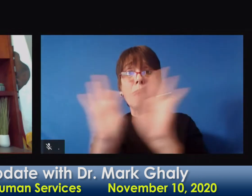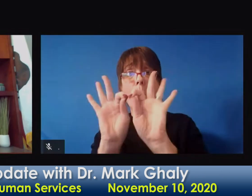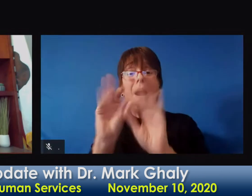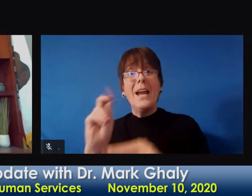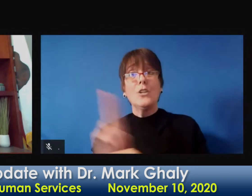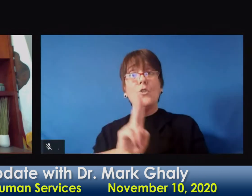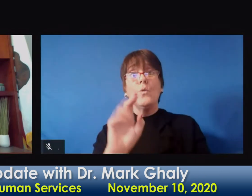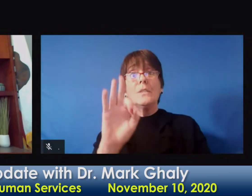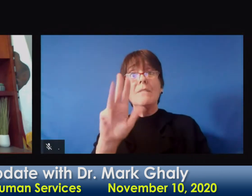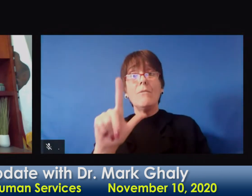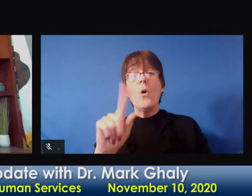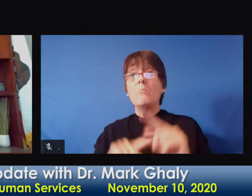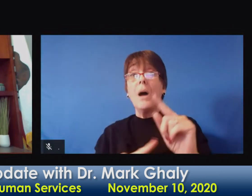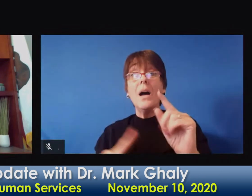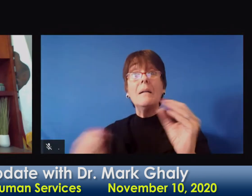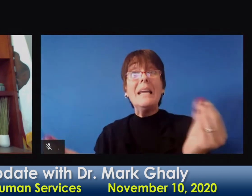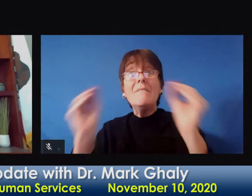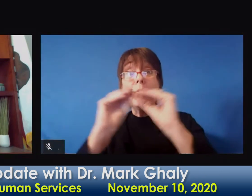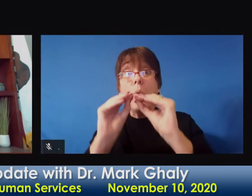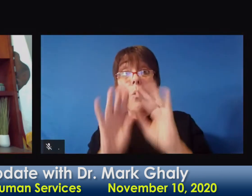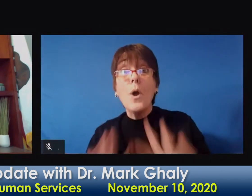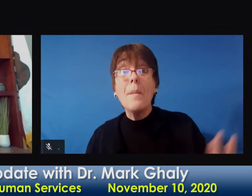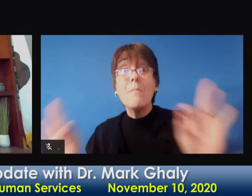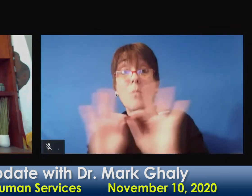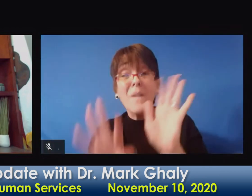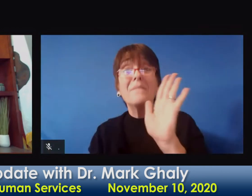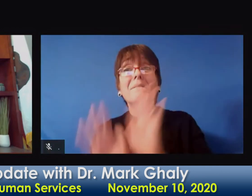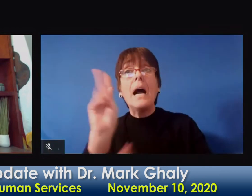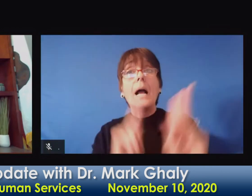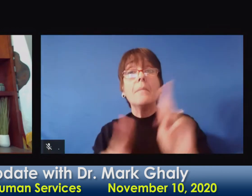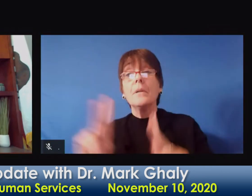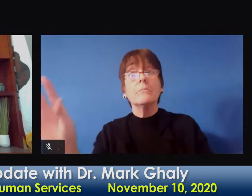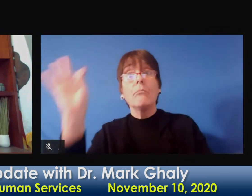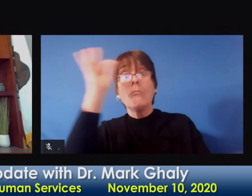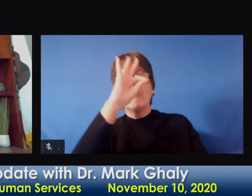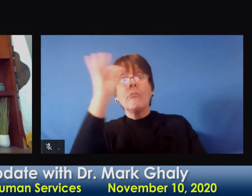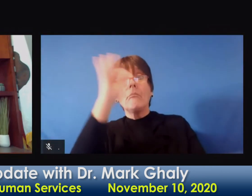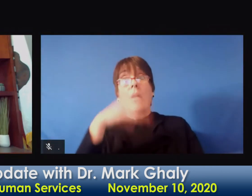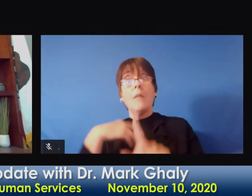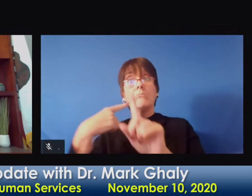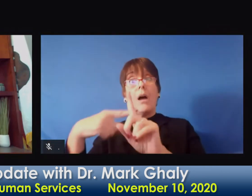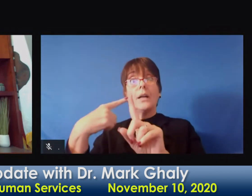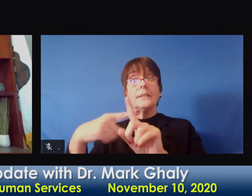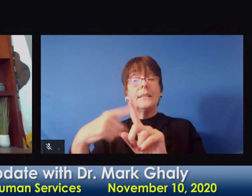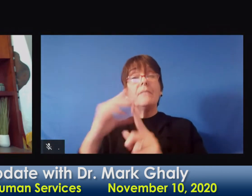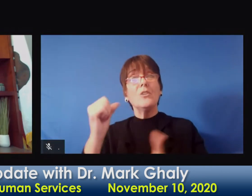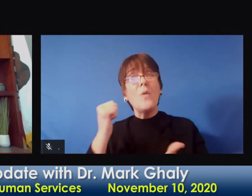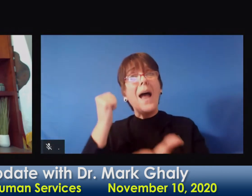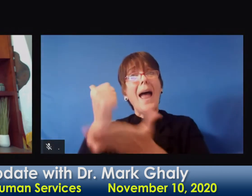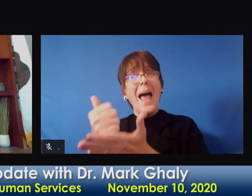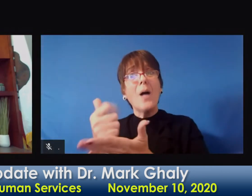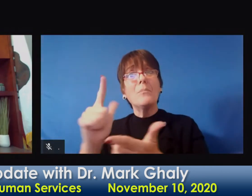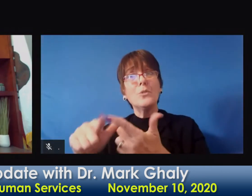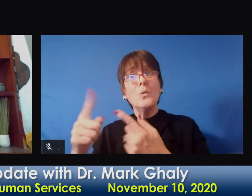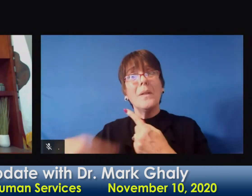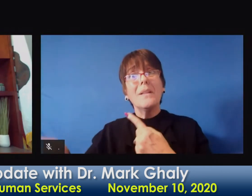but equally important is finding those people who may not know they're positive so that we can help wrap around them and ensure they're